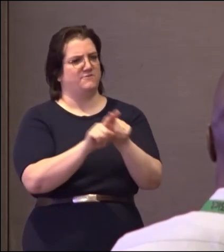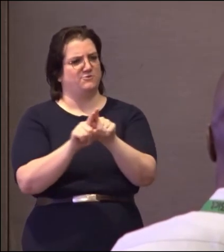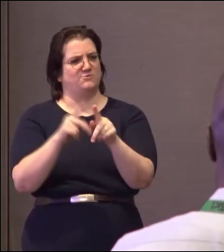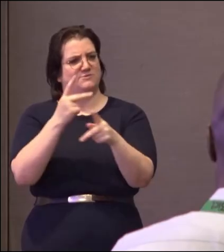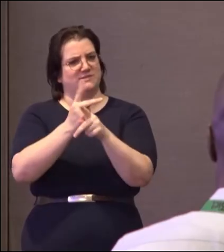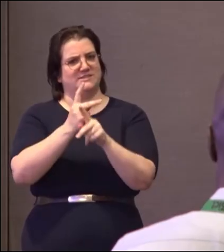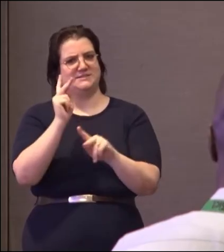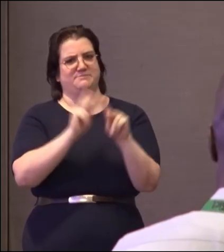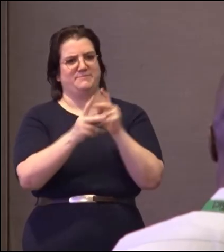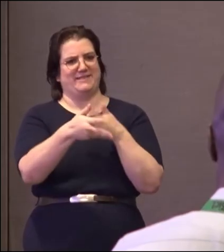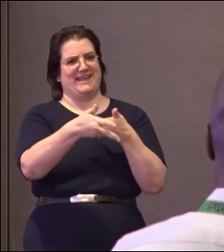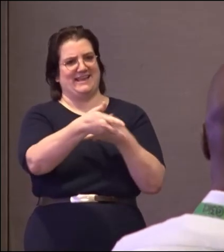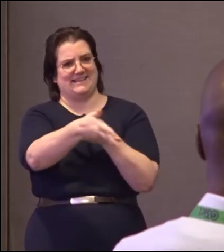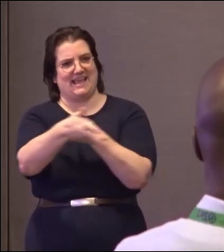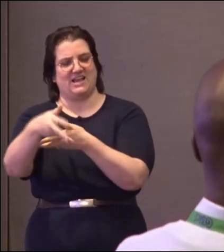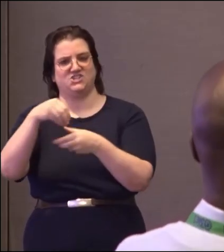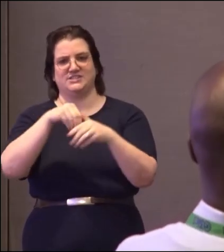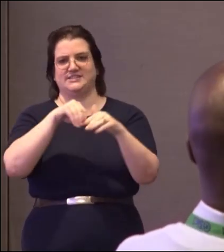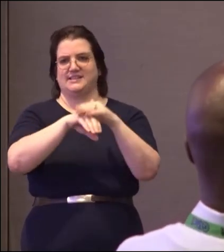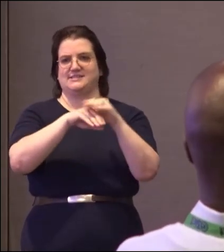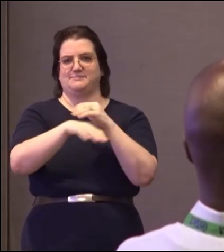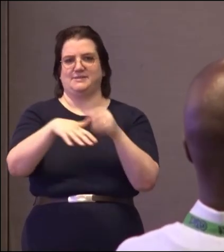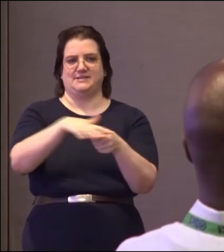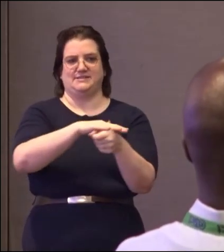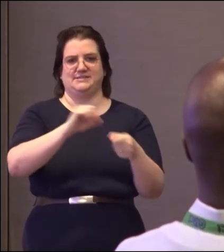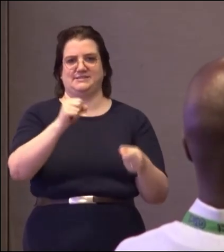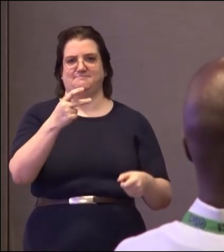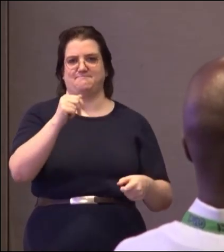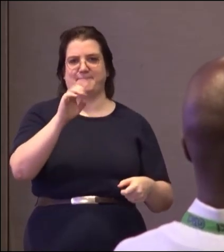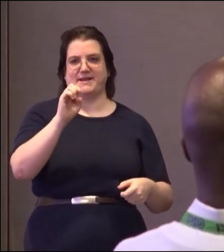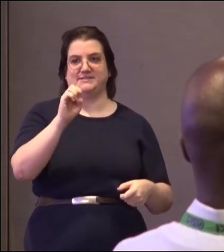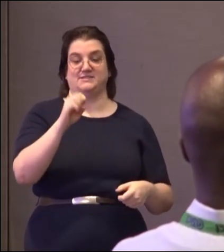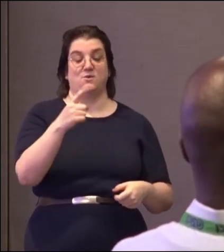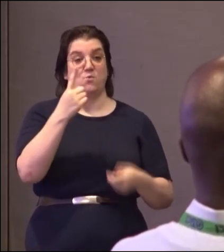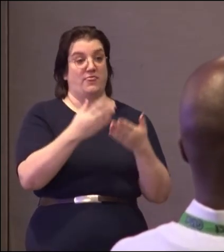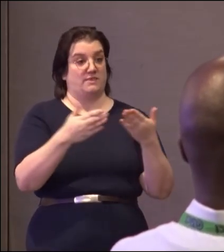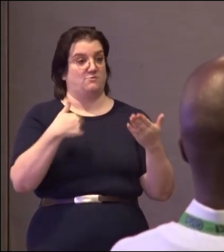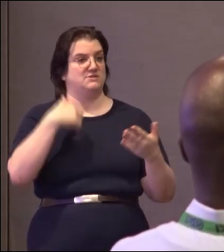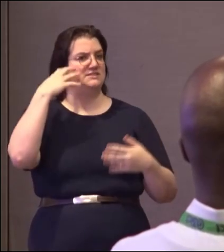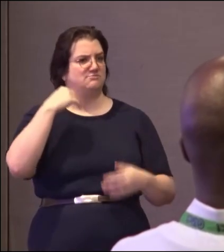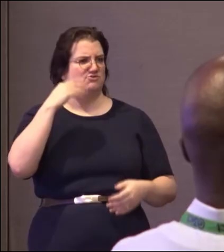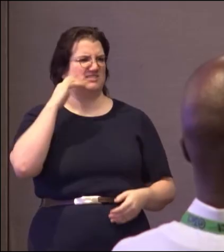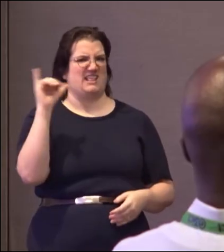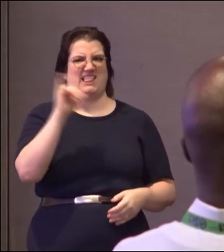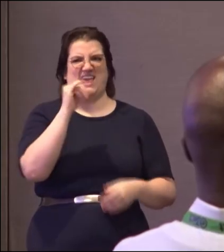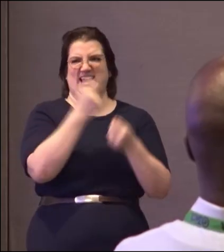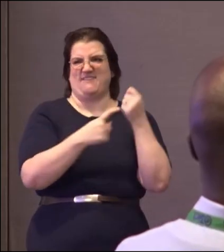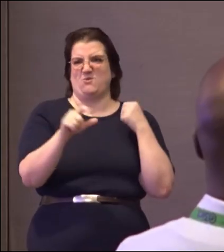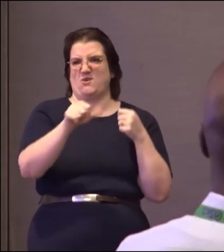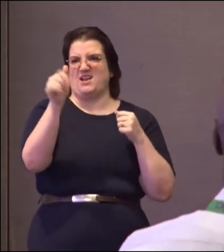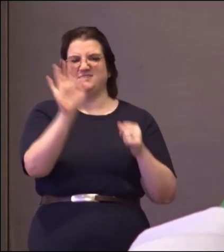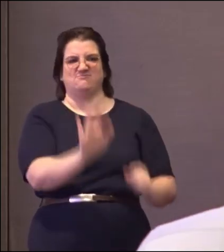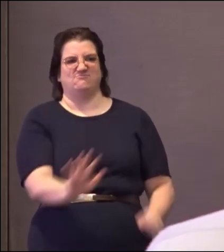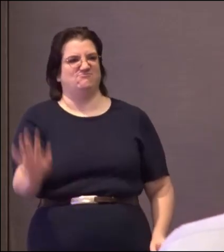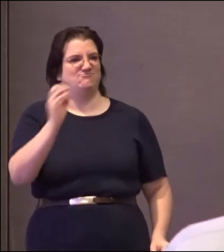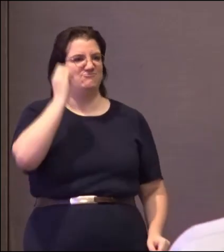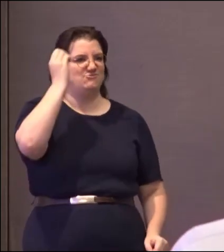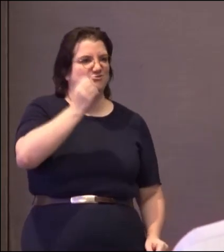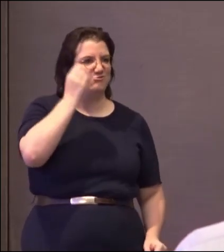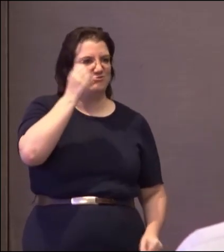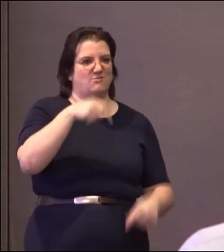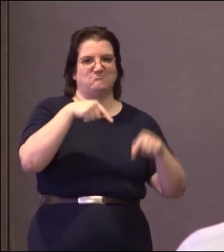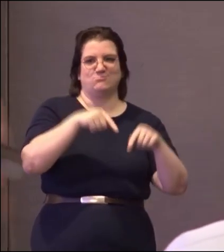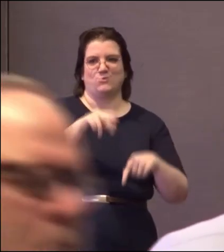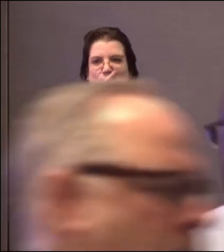in the accessibility space. And one thing we experience, just like everywhere else, whether you're in Europe or you're here